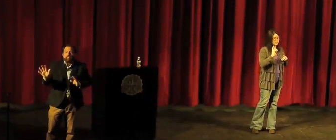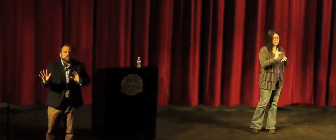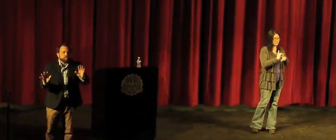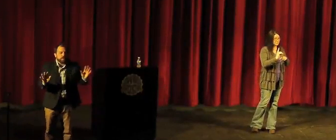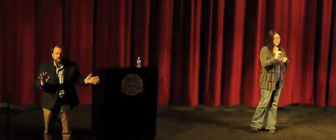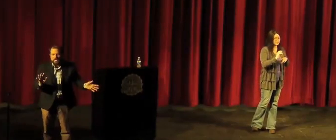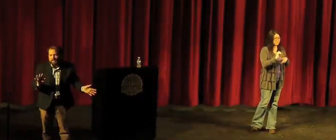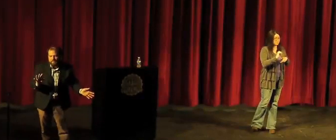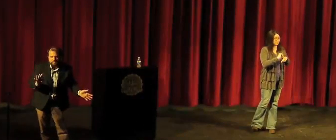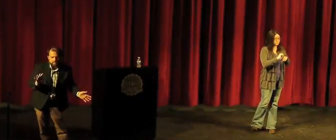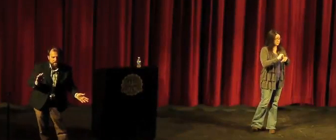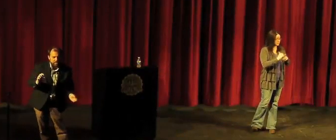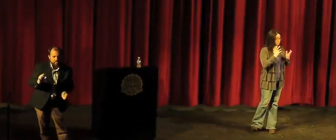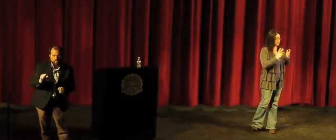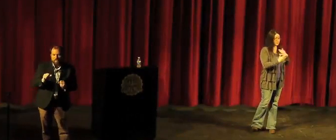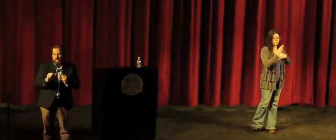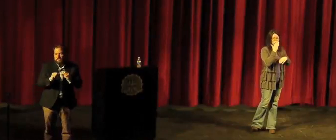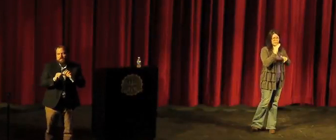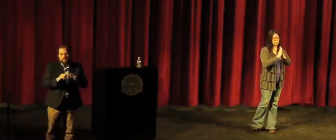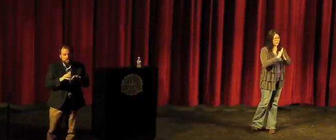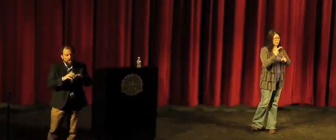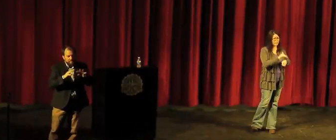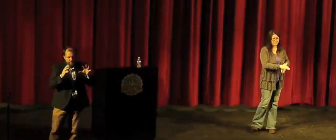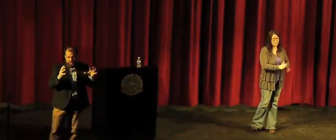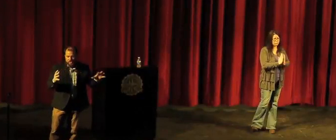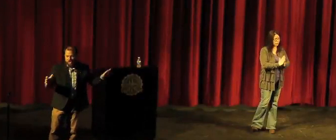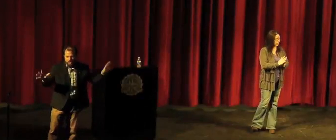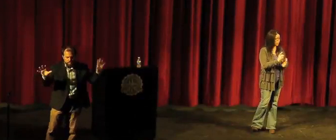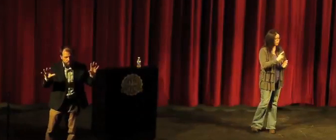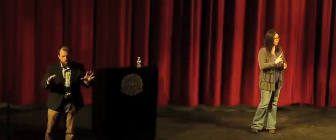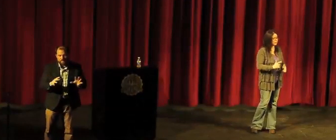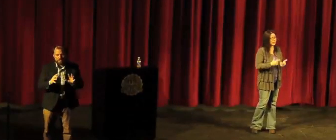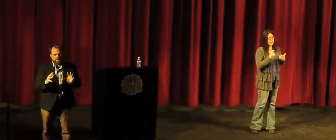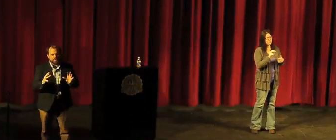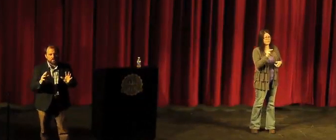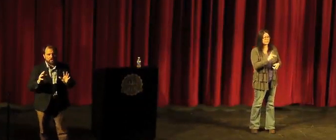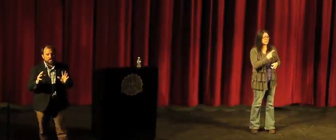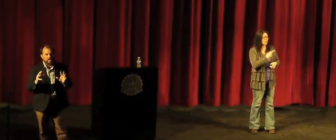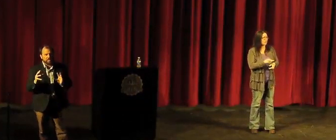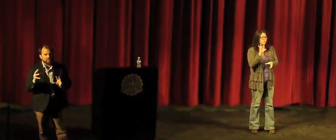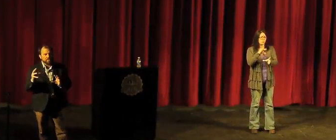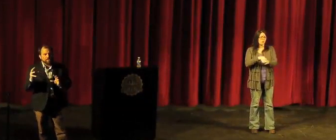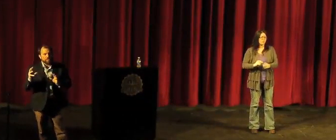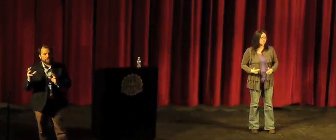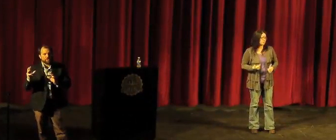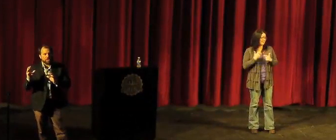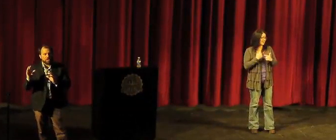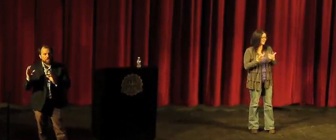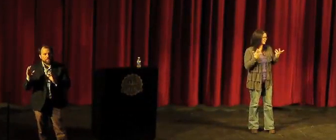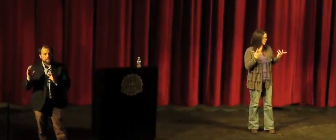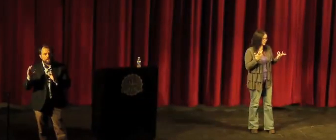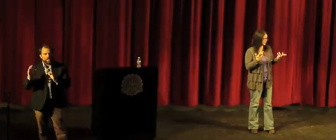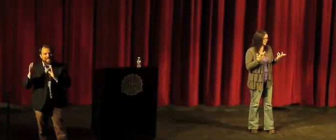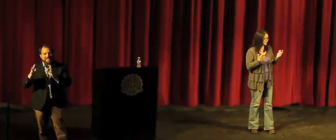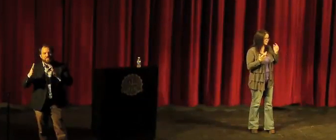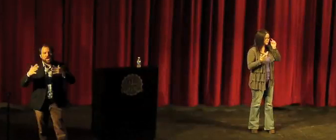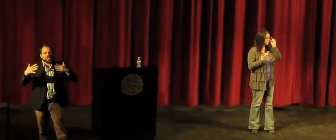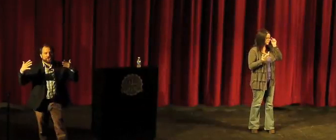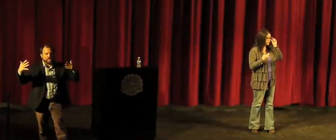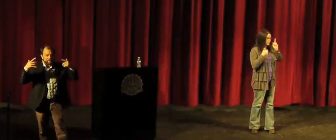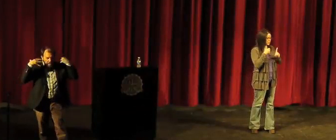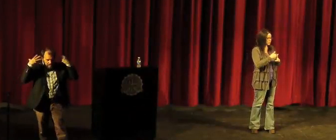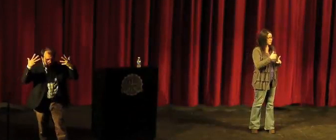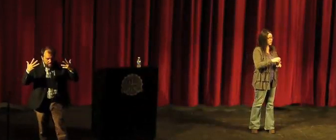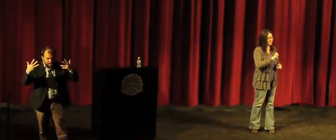simple as morning prayer and evening prayer, or the life of the Psalms woven into our lives, which are